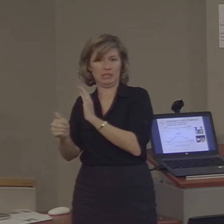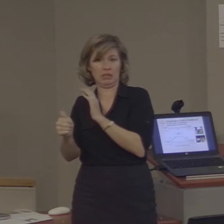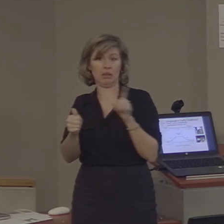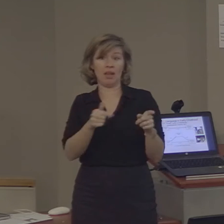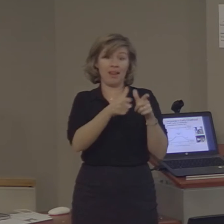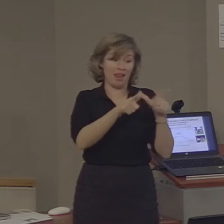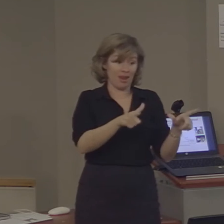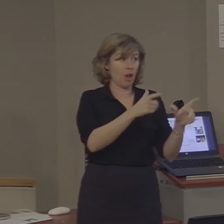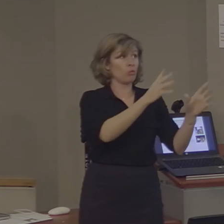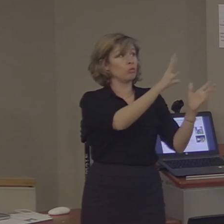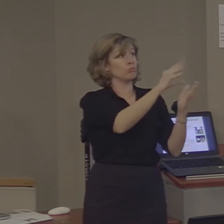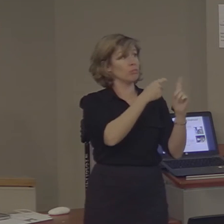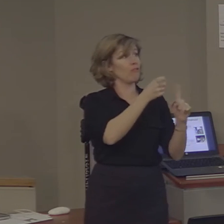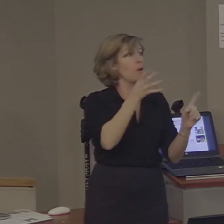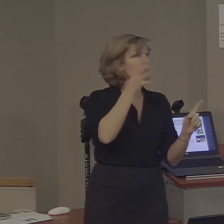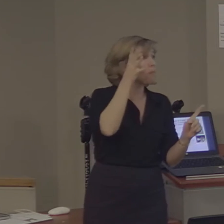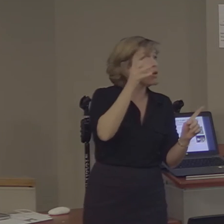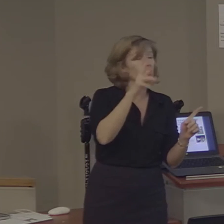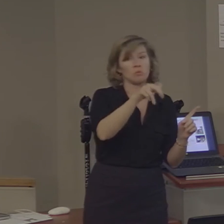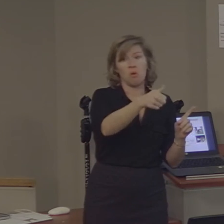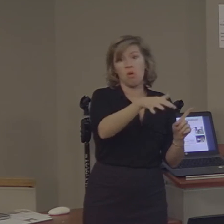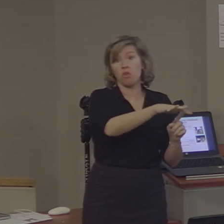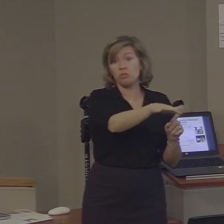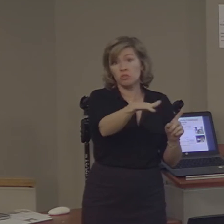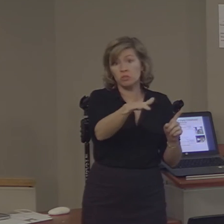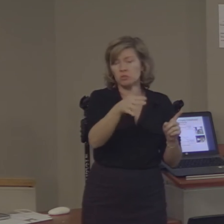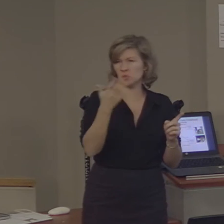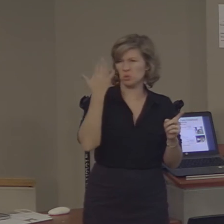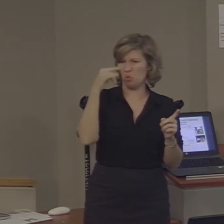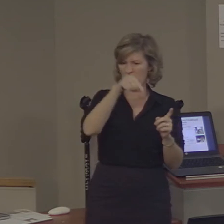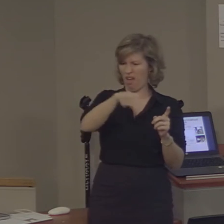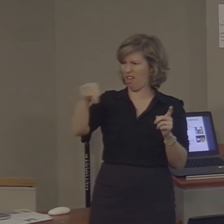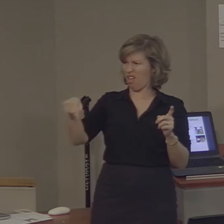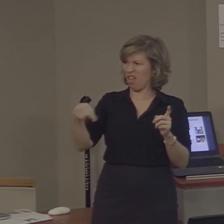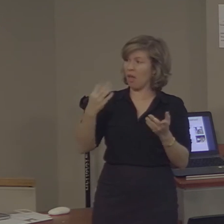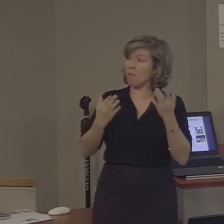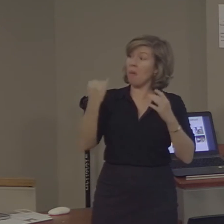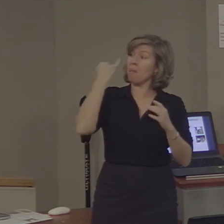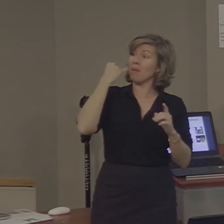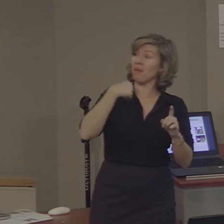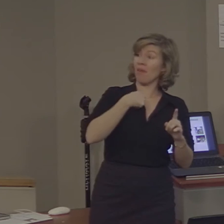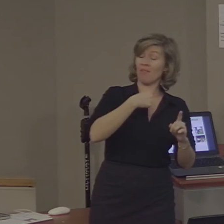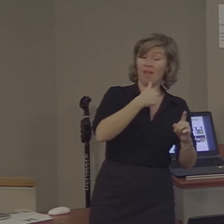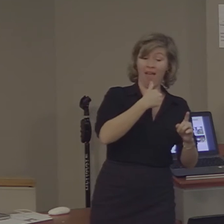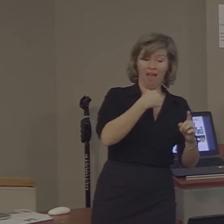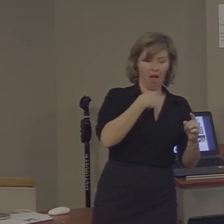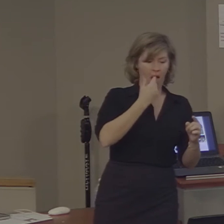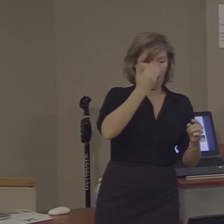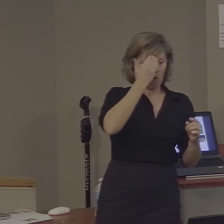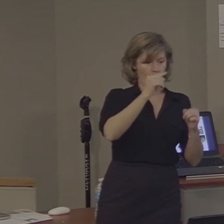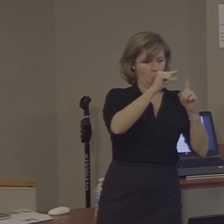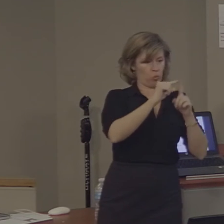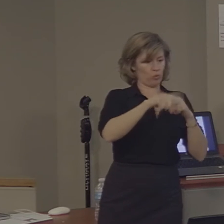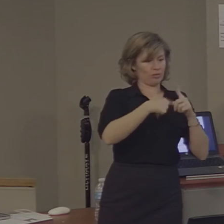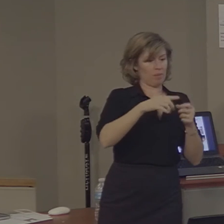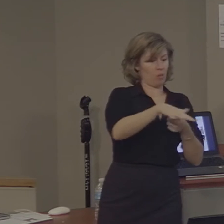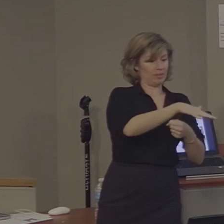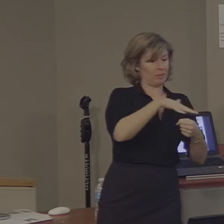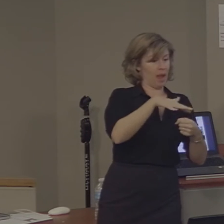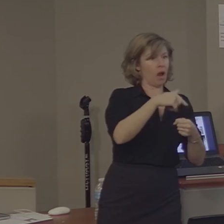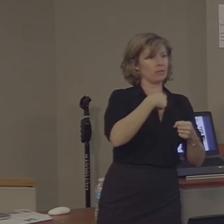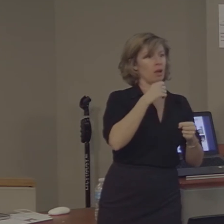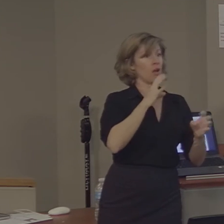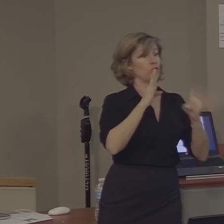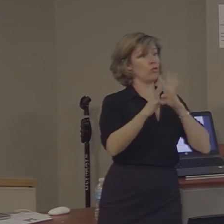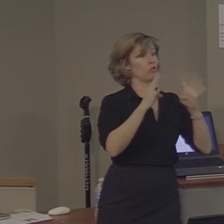a variety of ways. It might be that if you have a lot of spatial words, you can talk about the spatial world, and then people point out